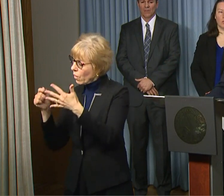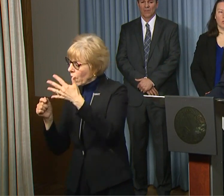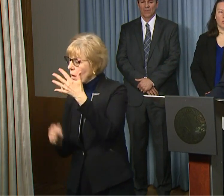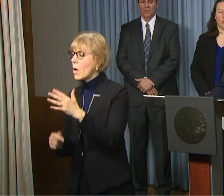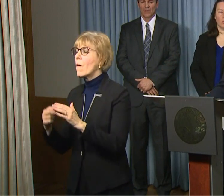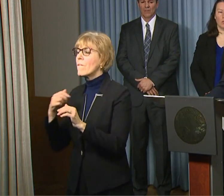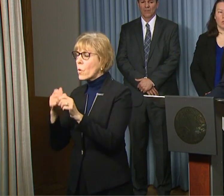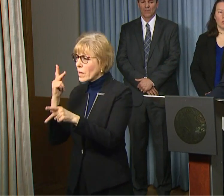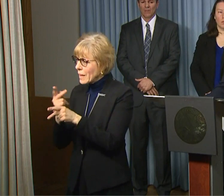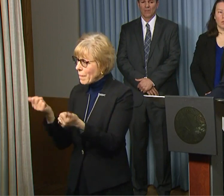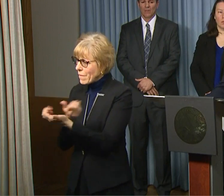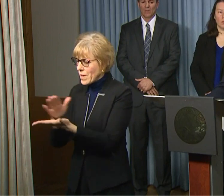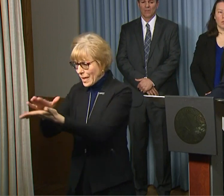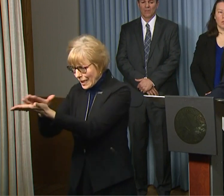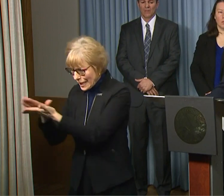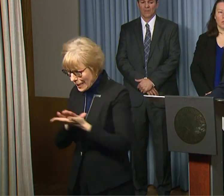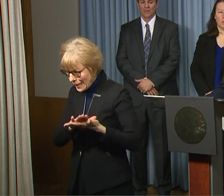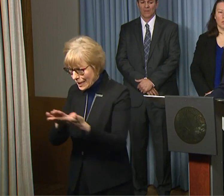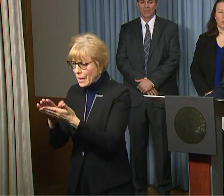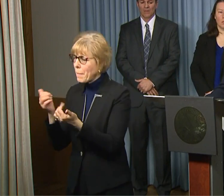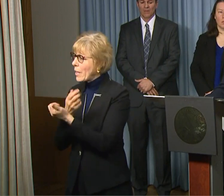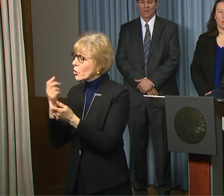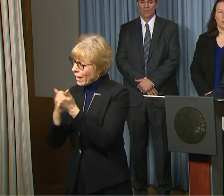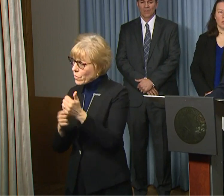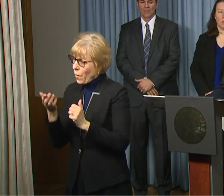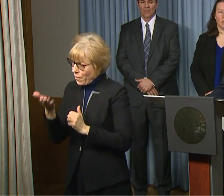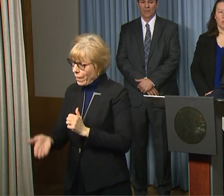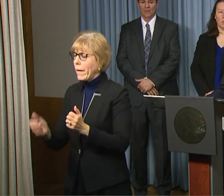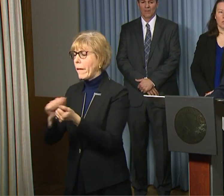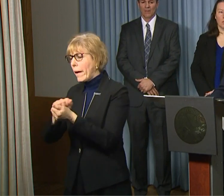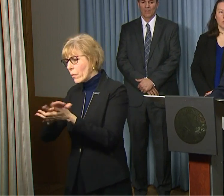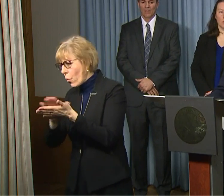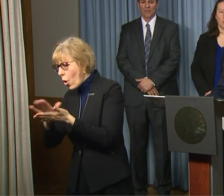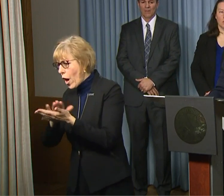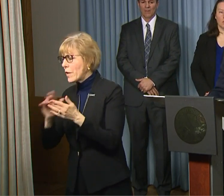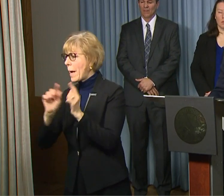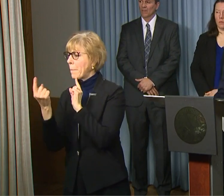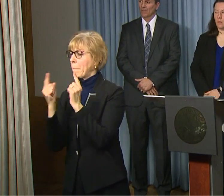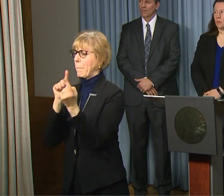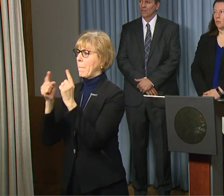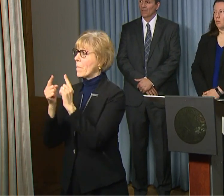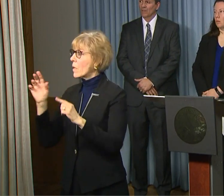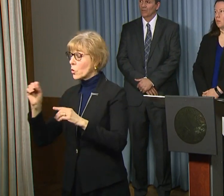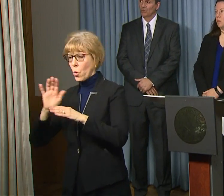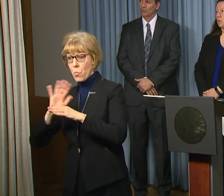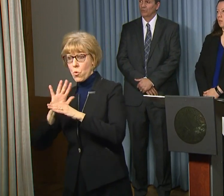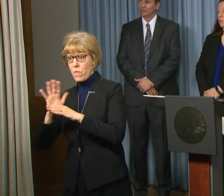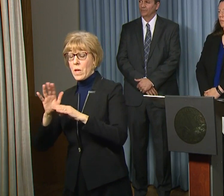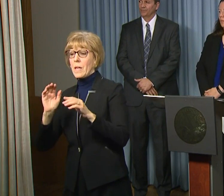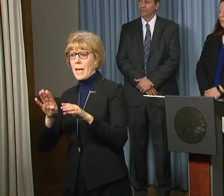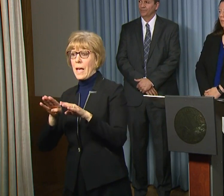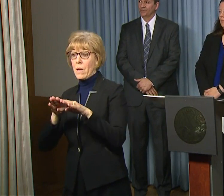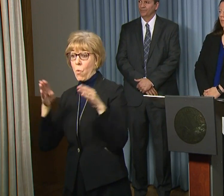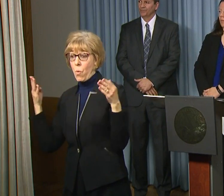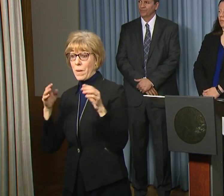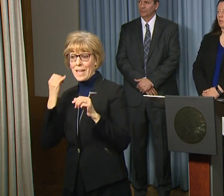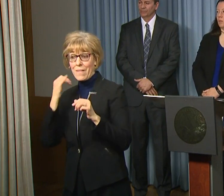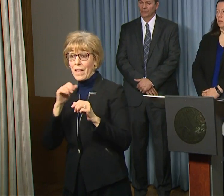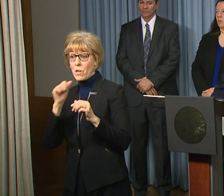rooms on a very regular basis, making sure everyone's washing their hands, and social distancing. So movie theaters can stay open as long as they don't sell more